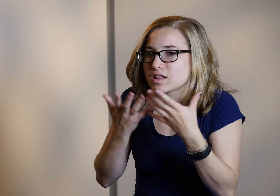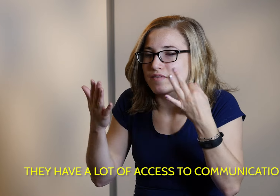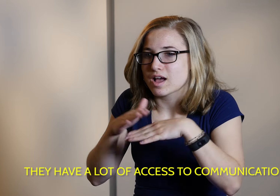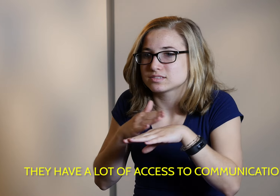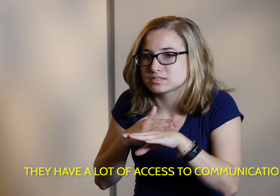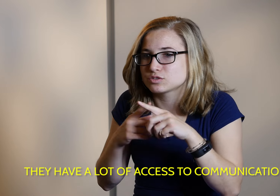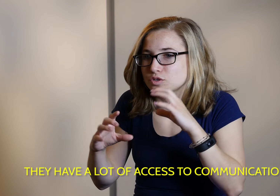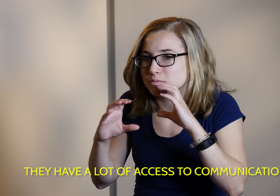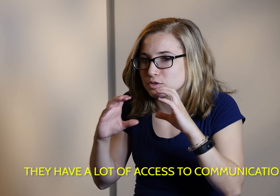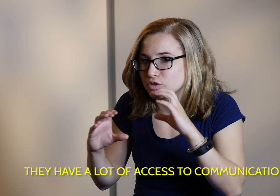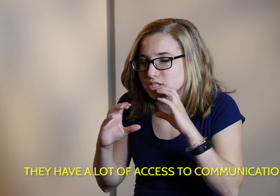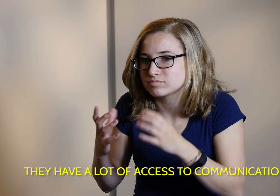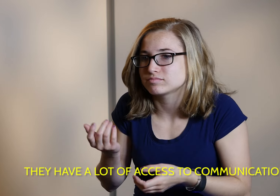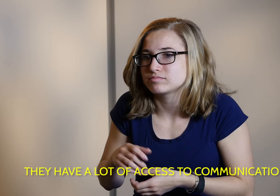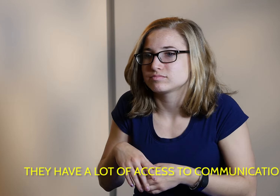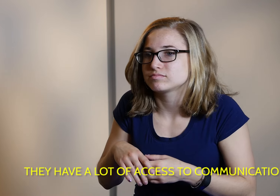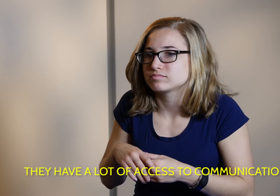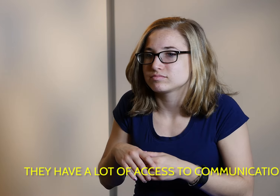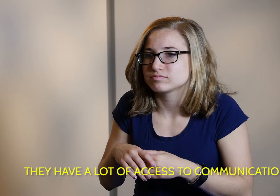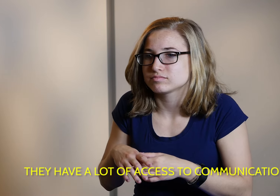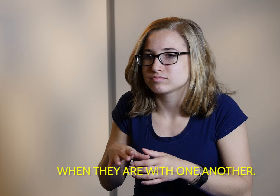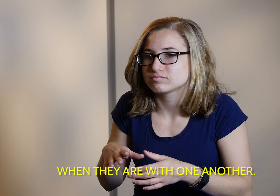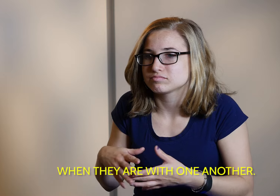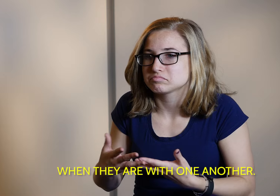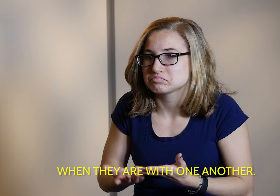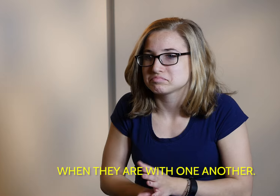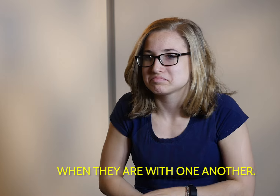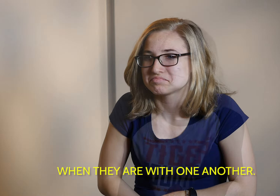They have a lot of access to communication when they're with one another.